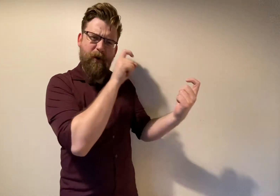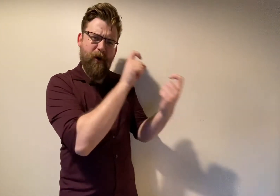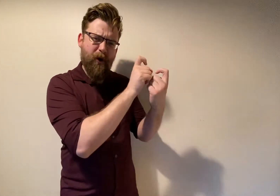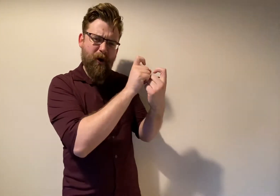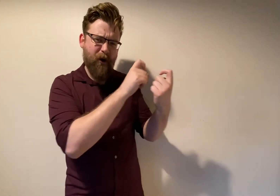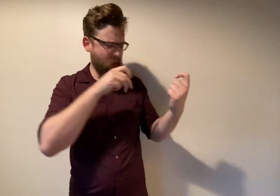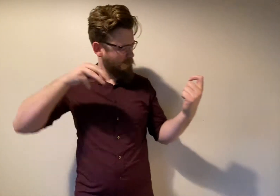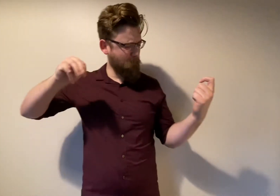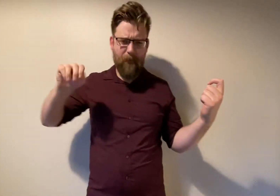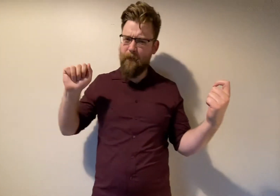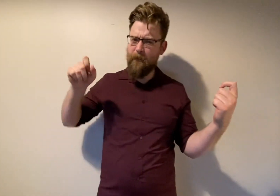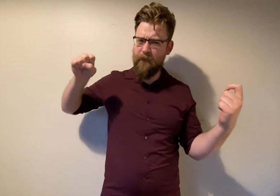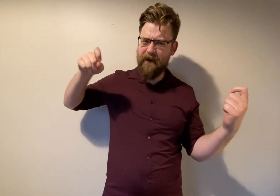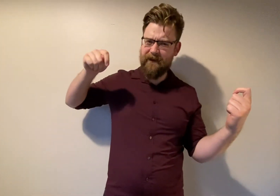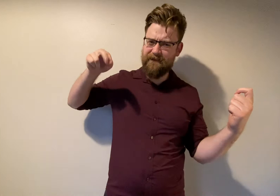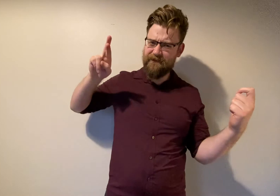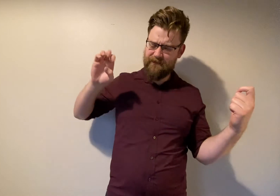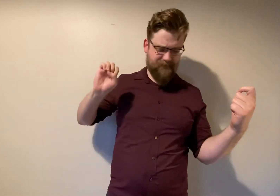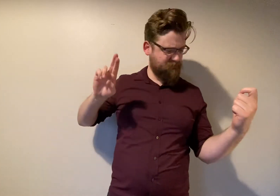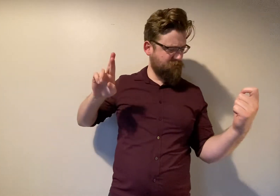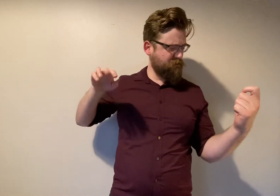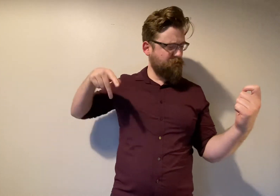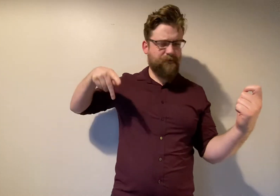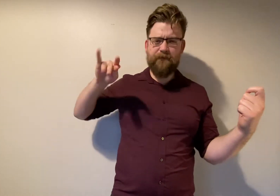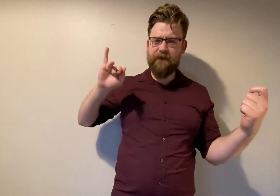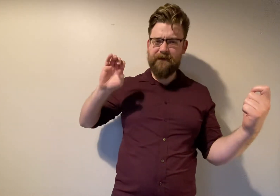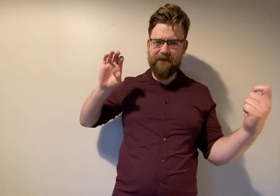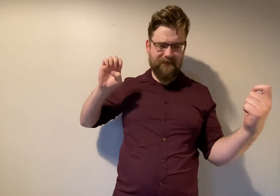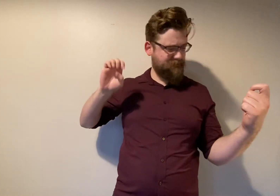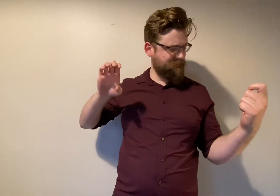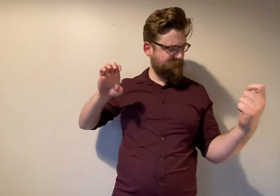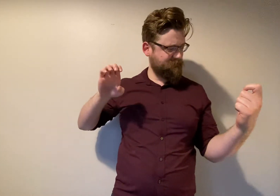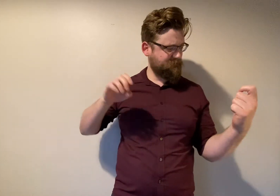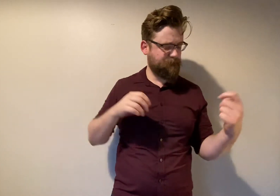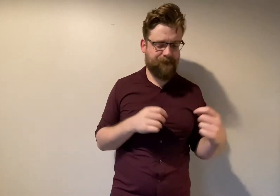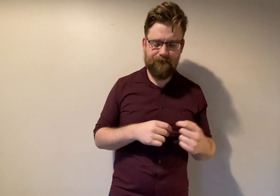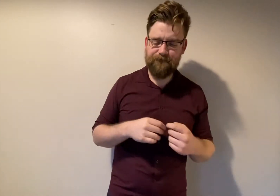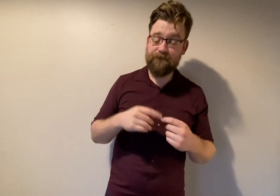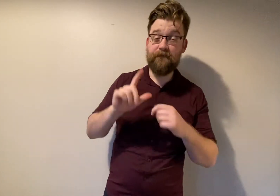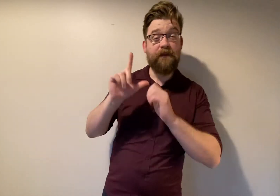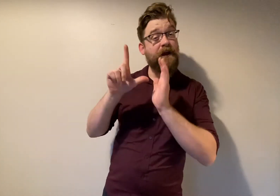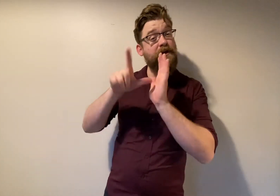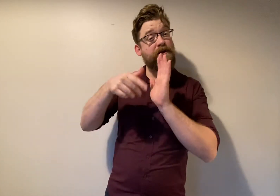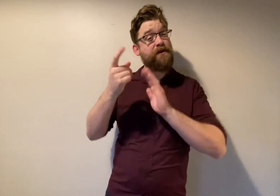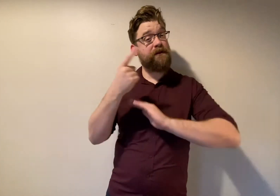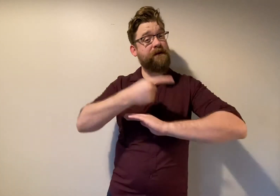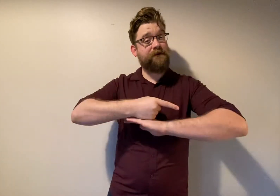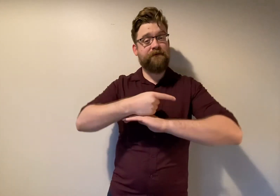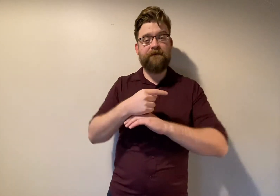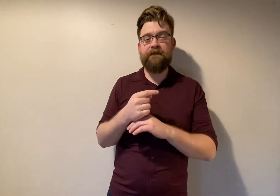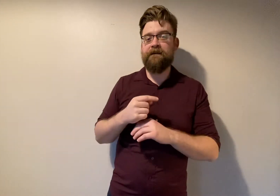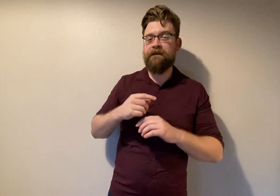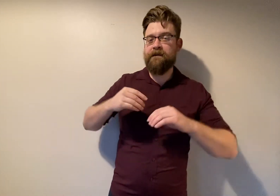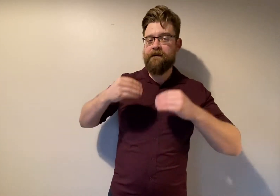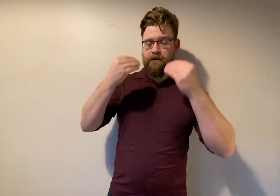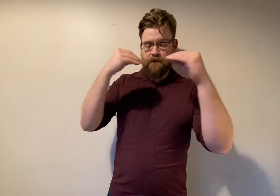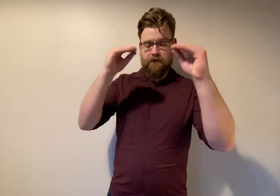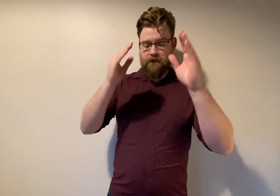The same day, a customer came in. The shoes suited him so well that he willingly paid a price higher